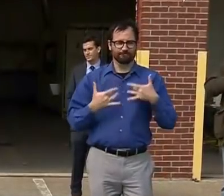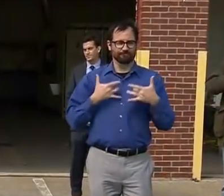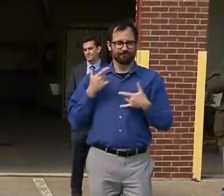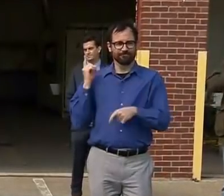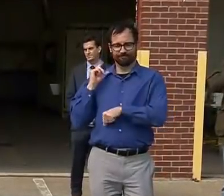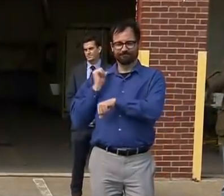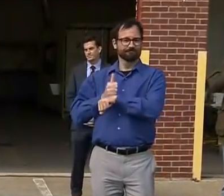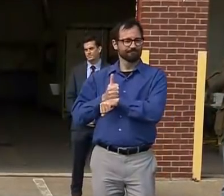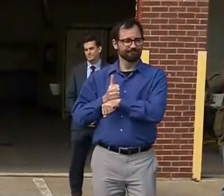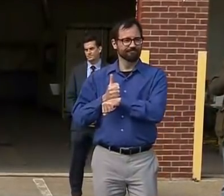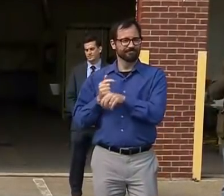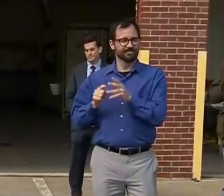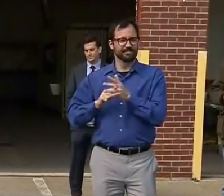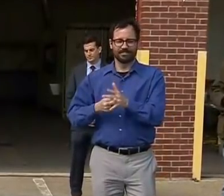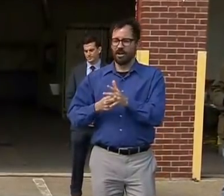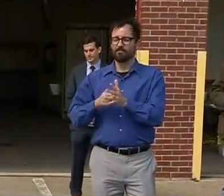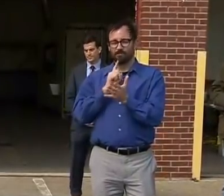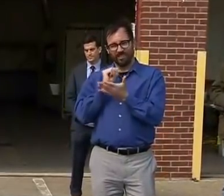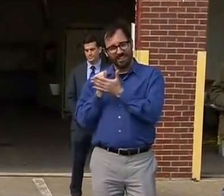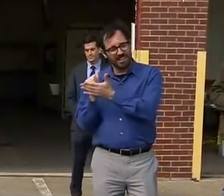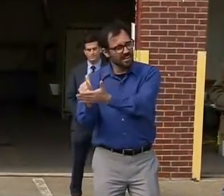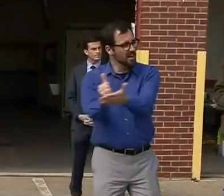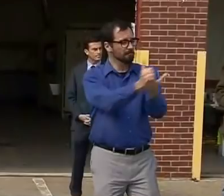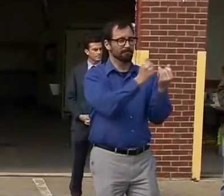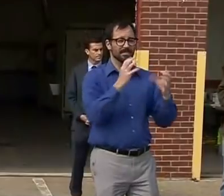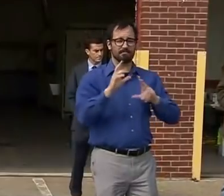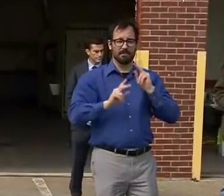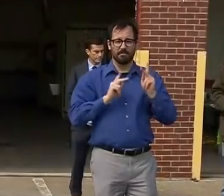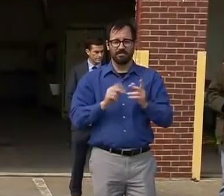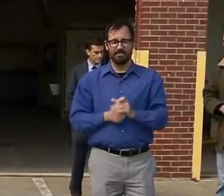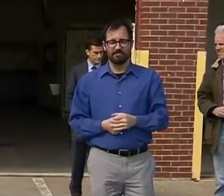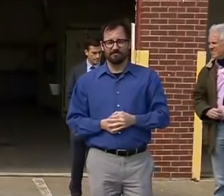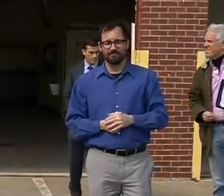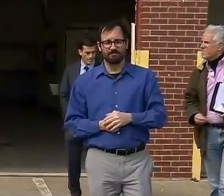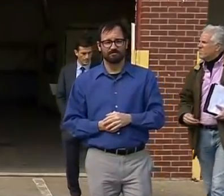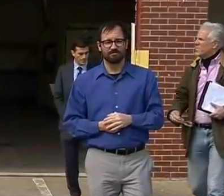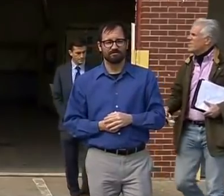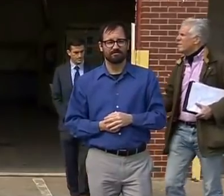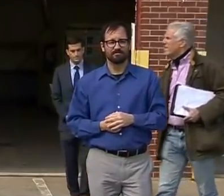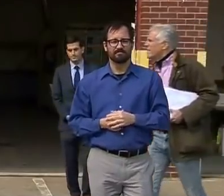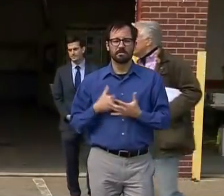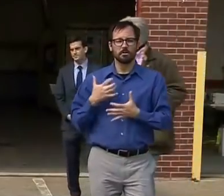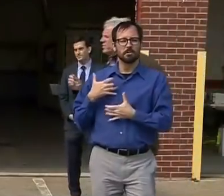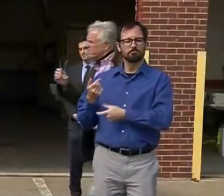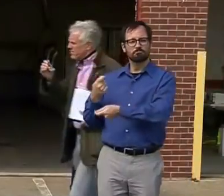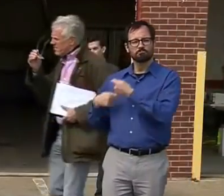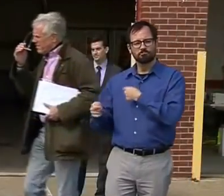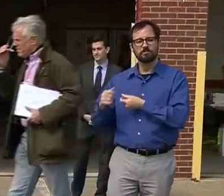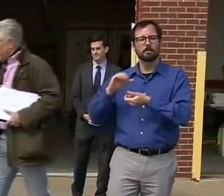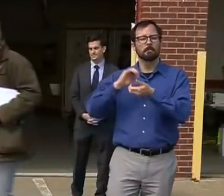Without further ado, I want to introduce from Partners Healthcare, Chris Coburn.